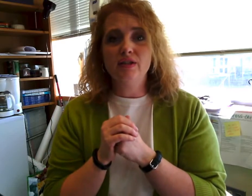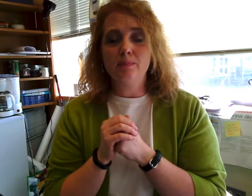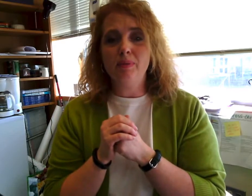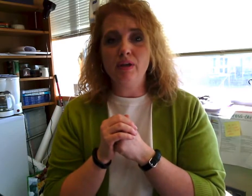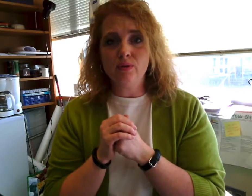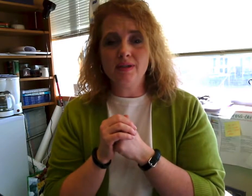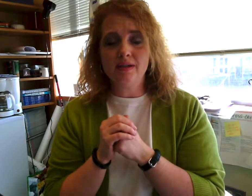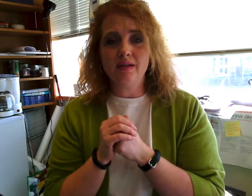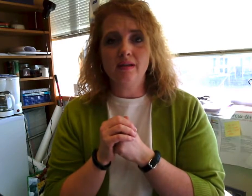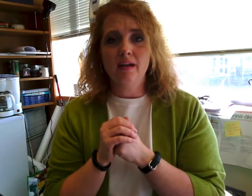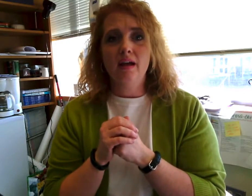is abuse.